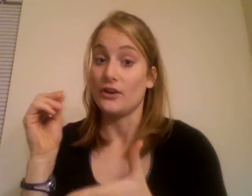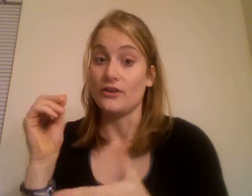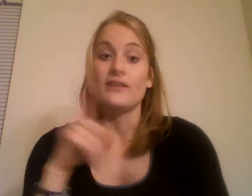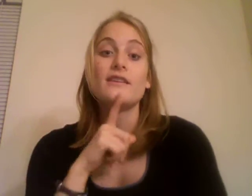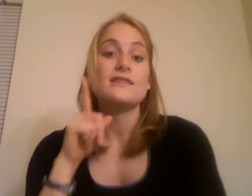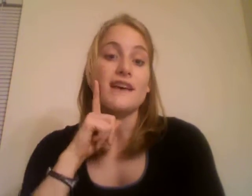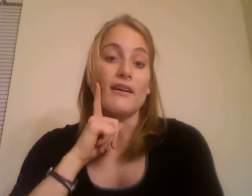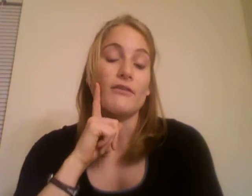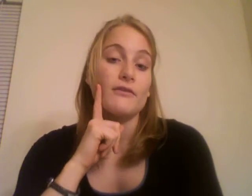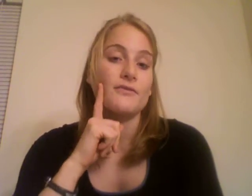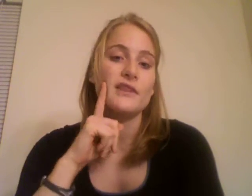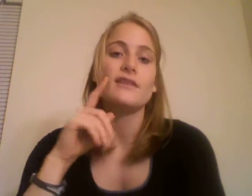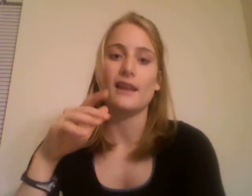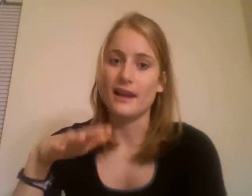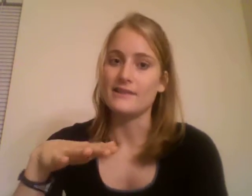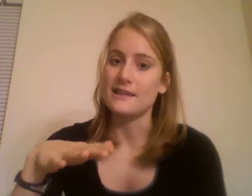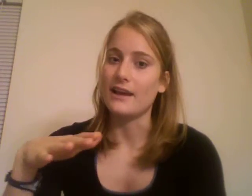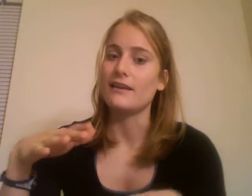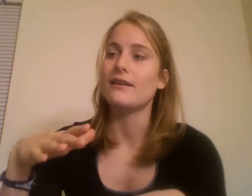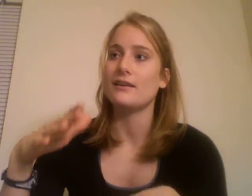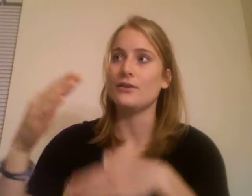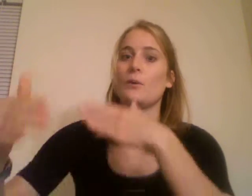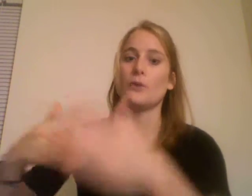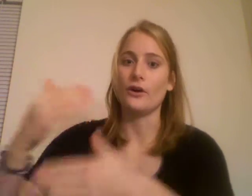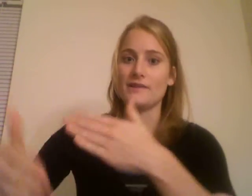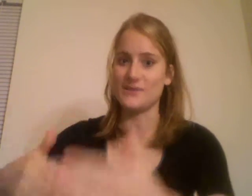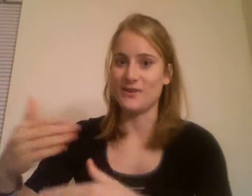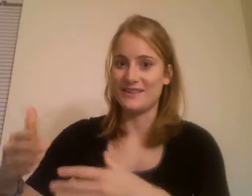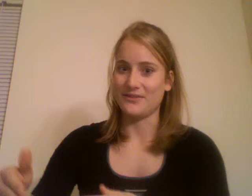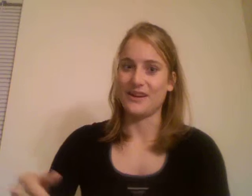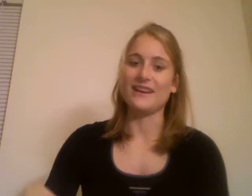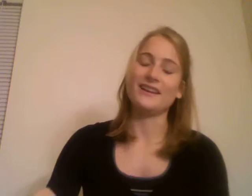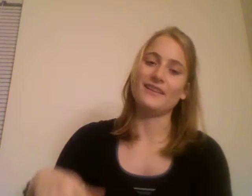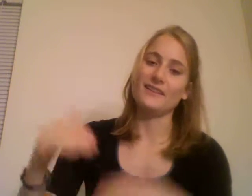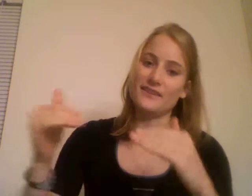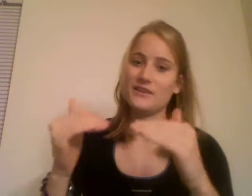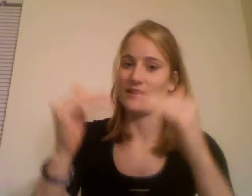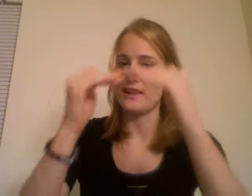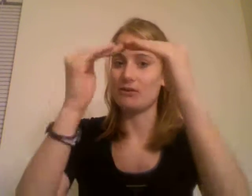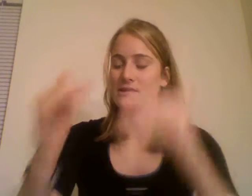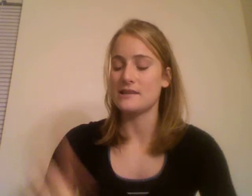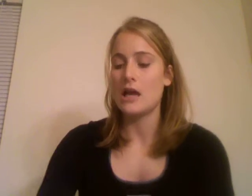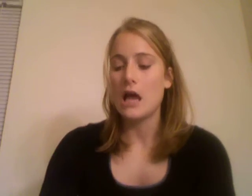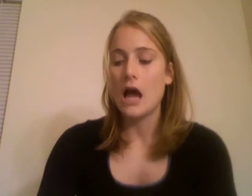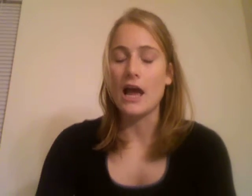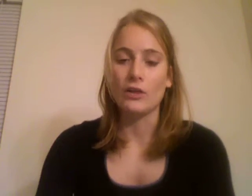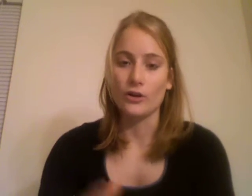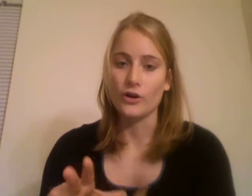learned deaf, and as I progressed through the different levels, I learned